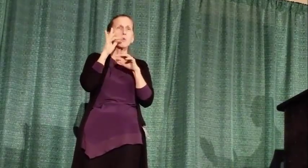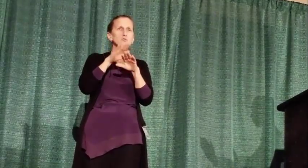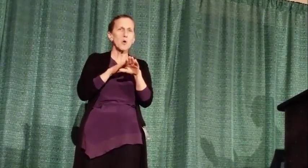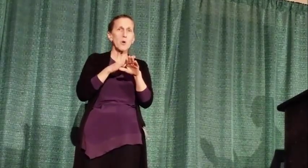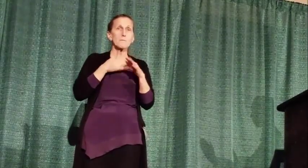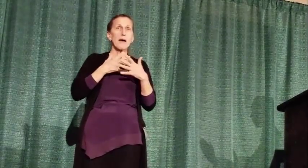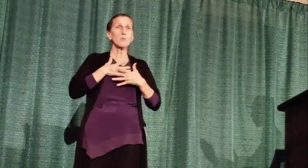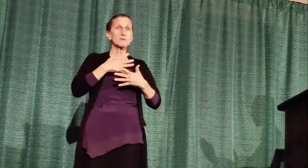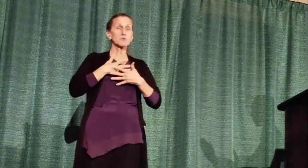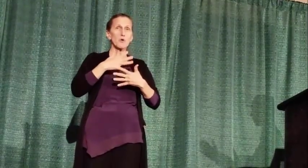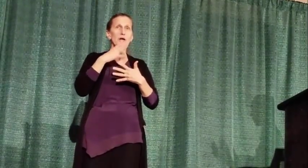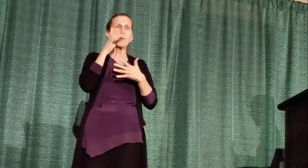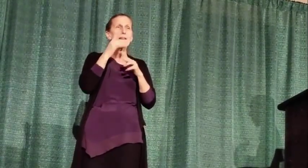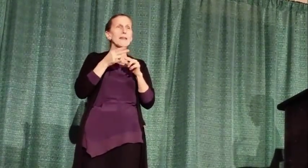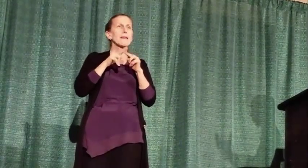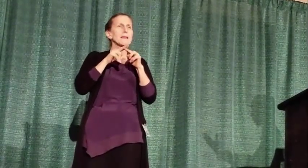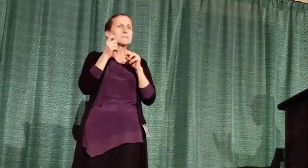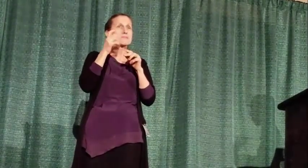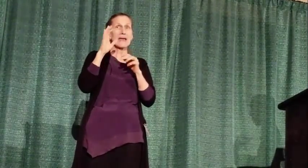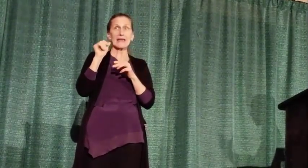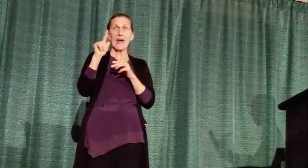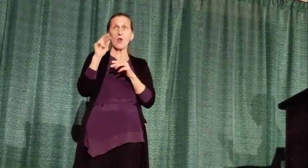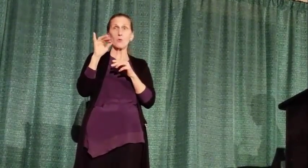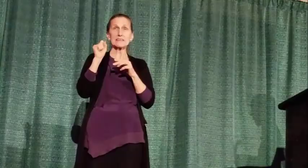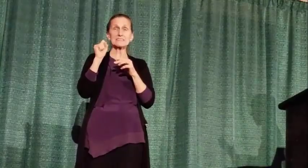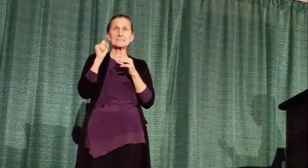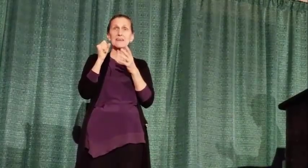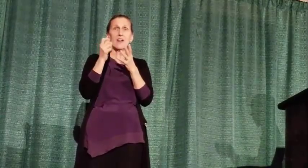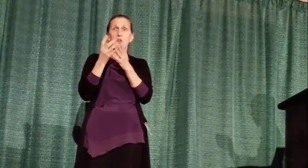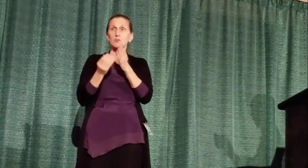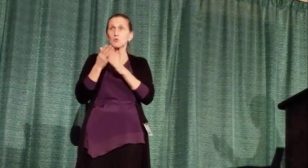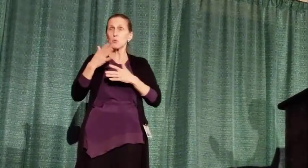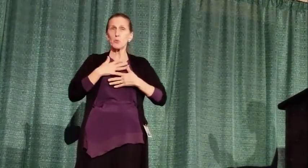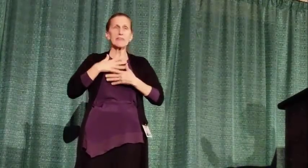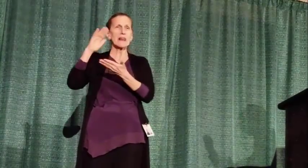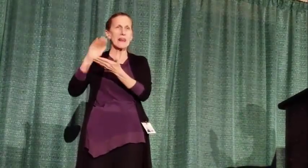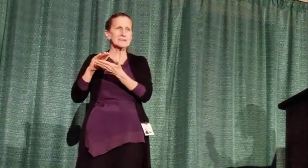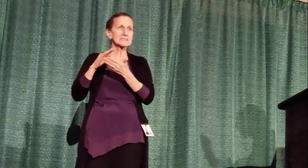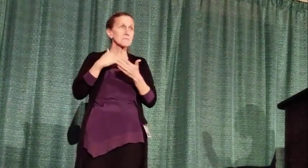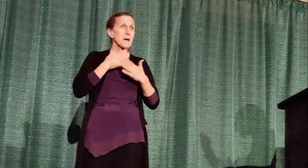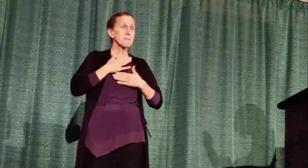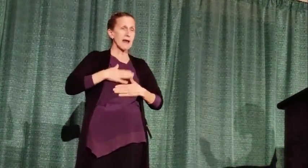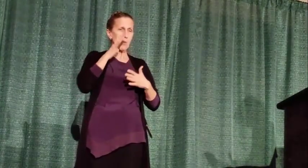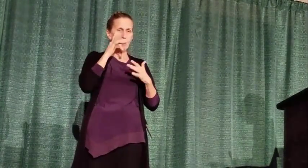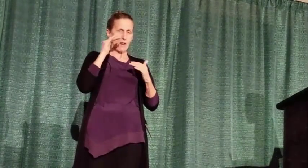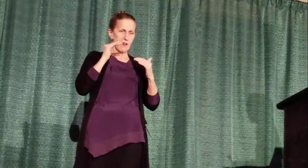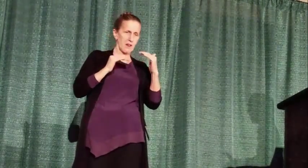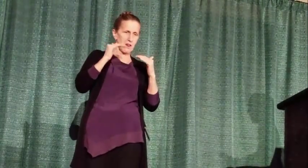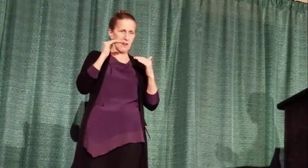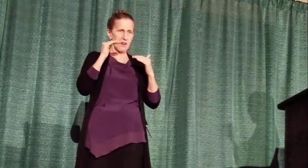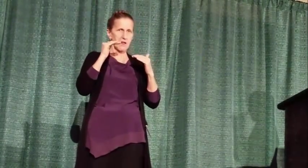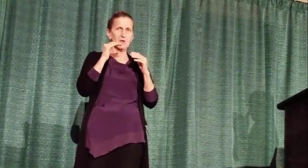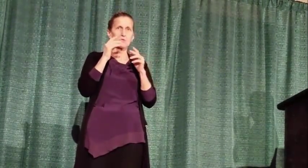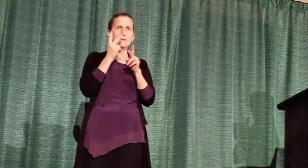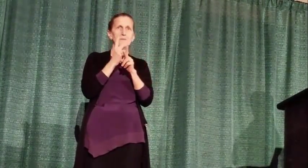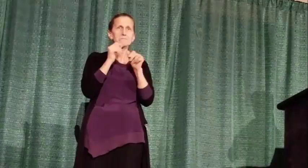quotient would decrease a bit, meaning the calories lost through breathing would go down. My body would do what it needed to do to